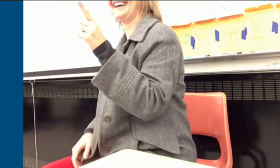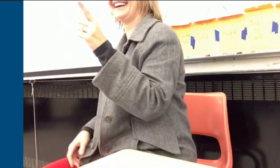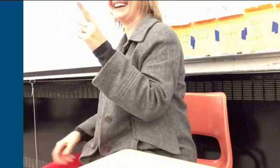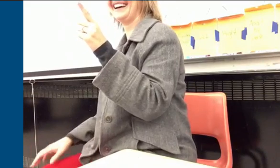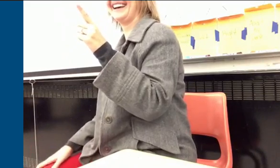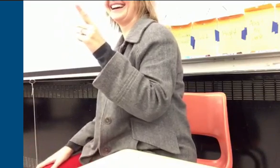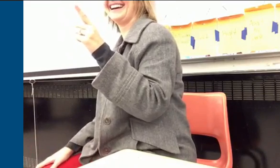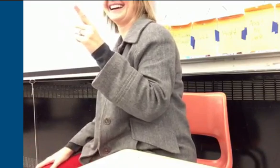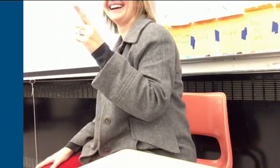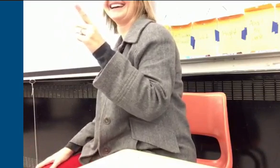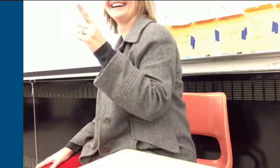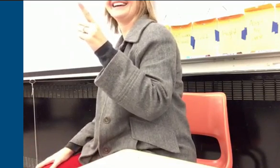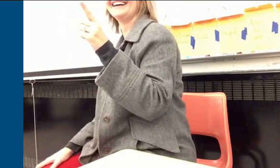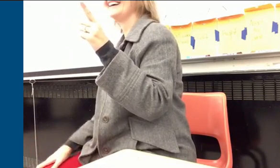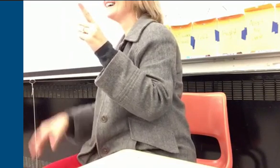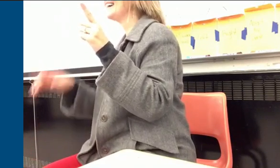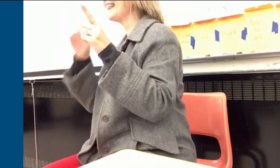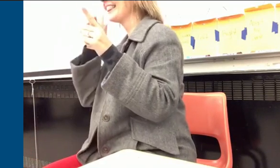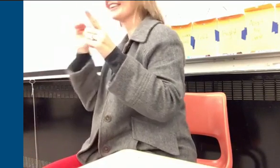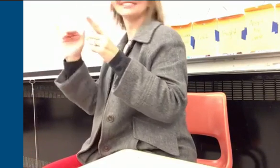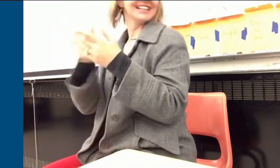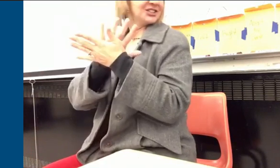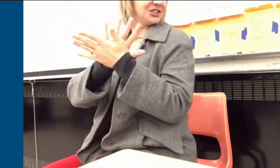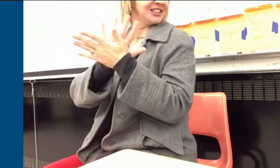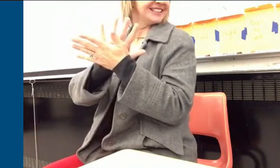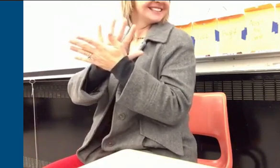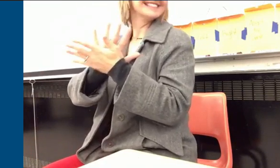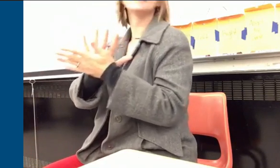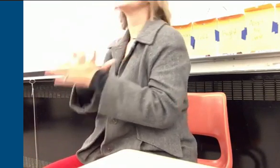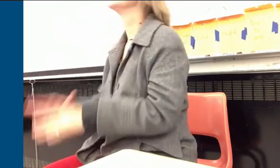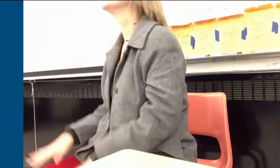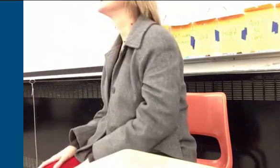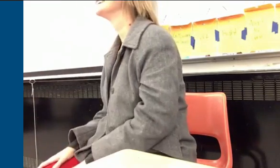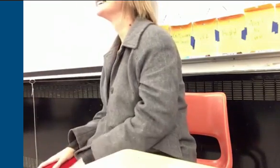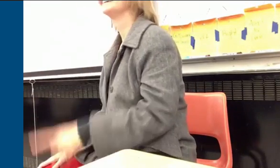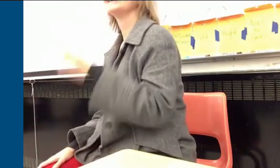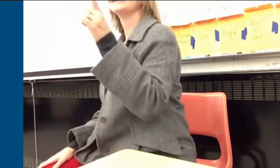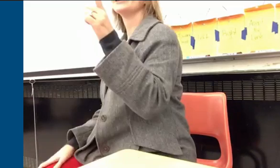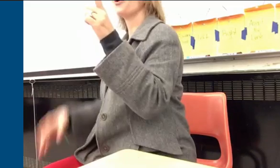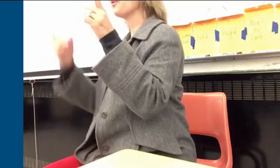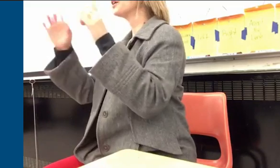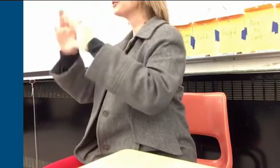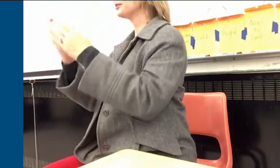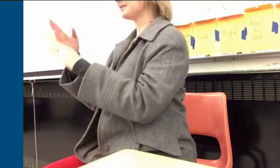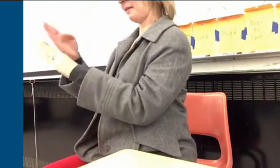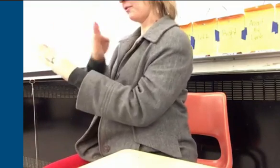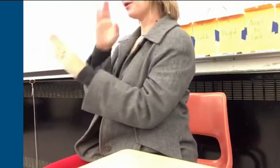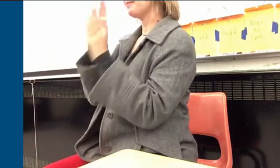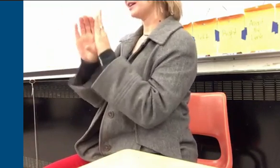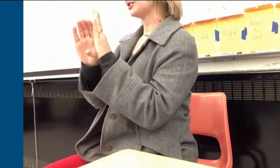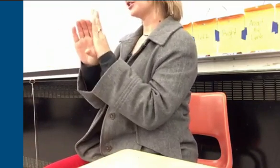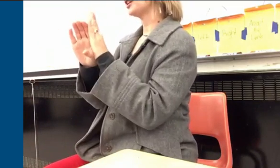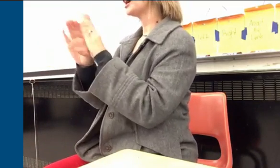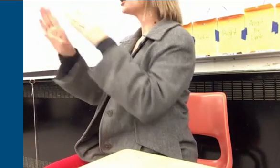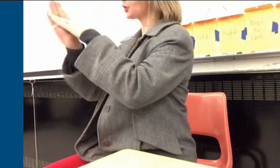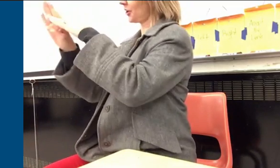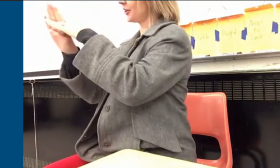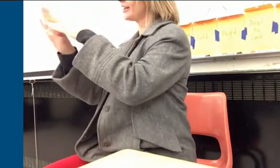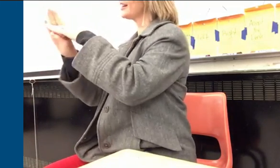Just like cheese. Okay. Here is one group's before. We have a shark.